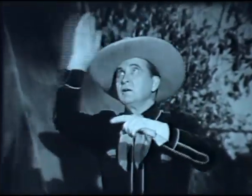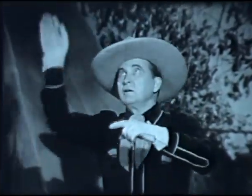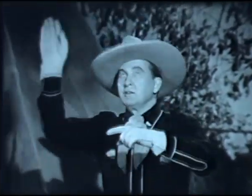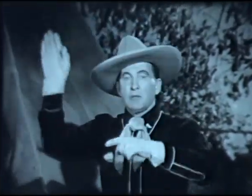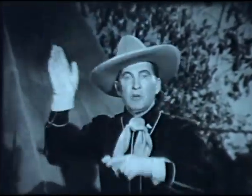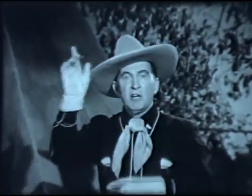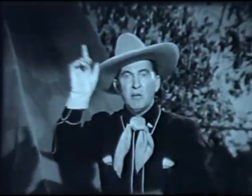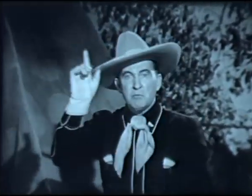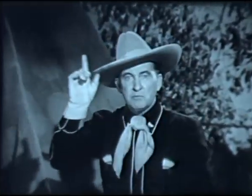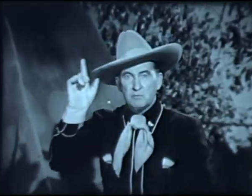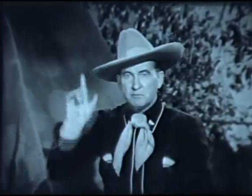they were hung up.